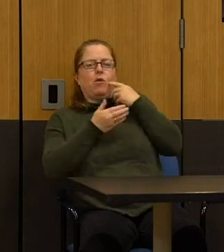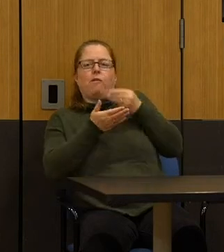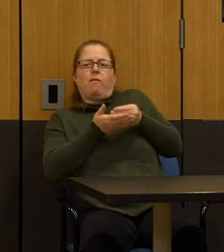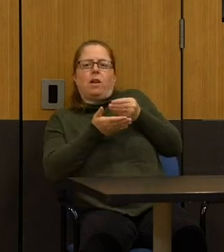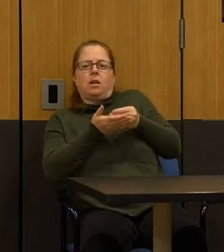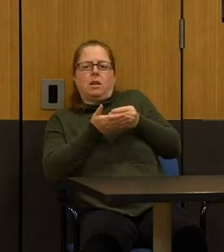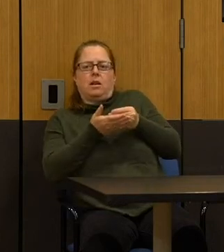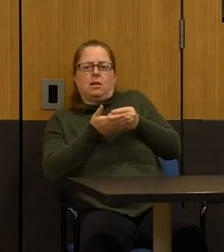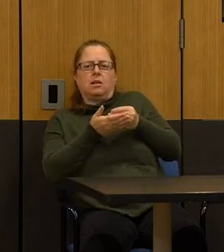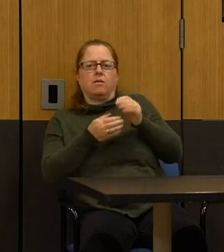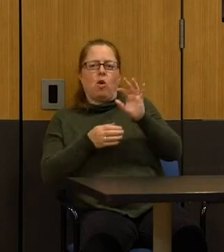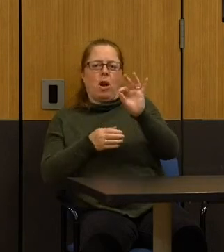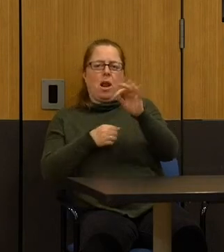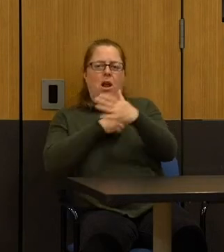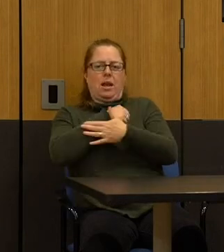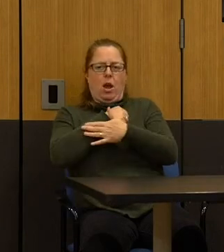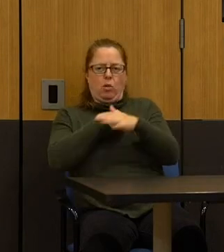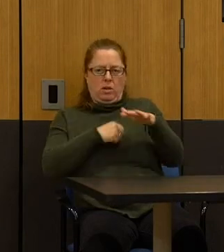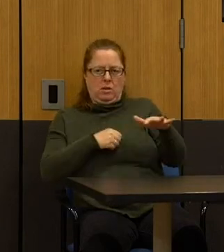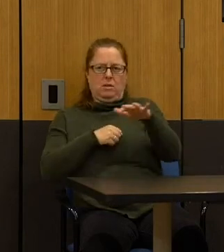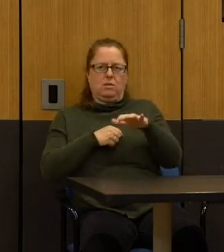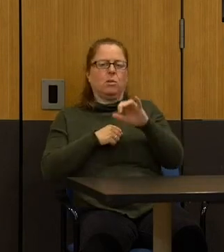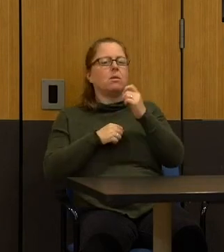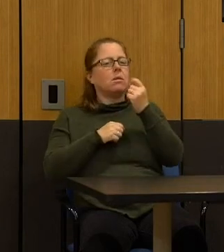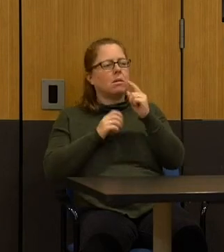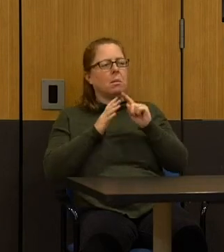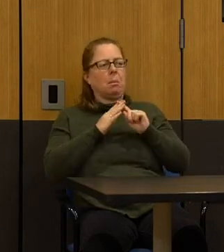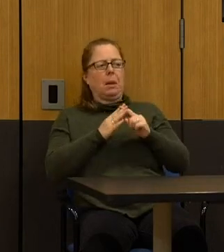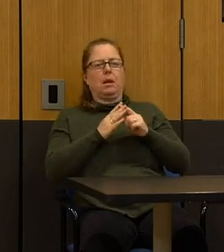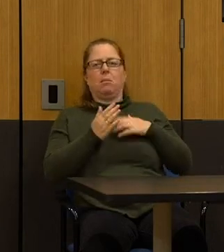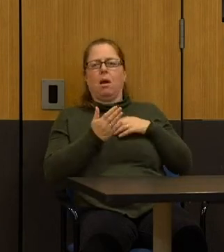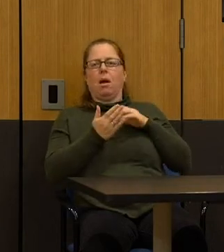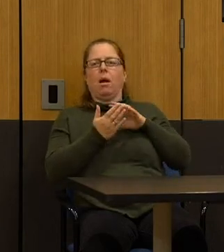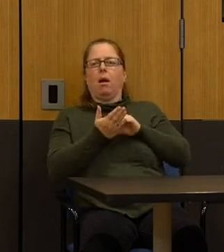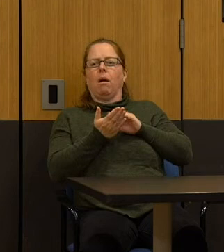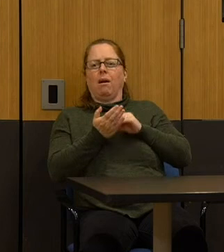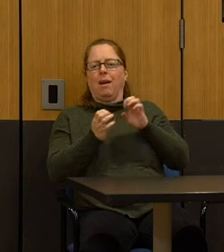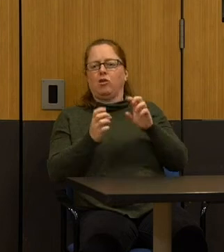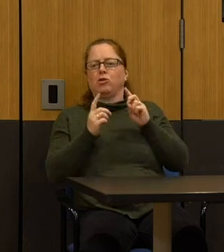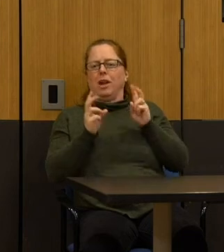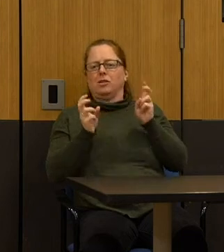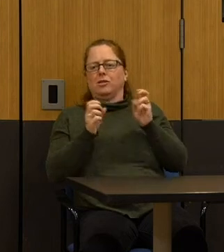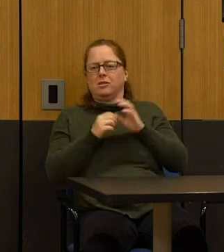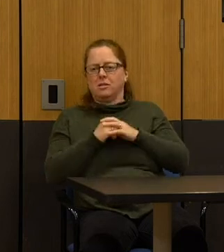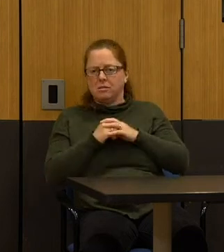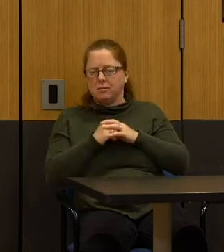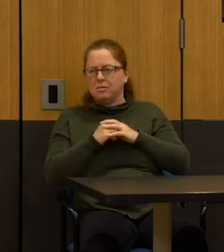nine-county area. So that was the beginning of an education for me. And